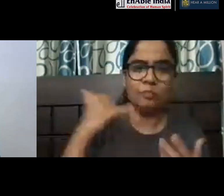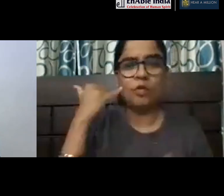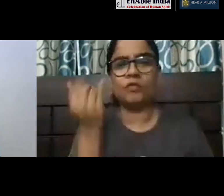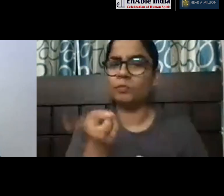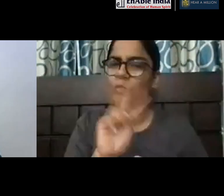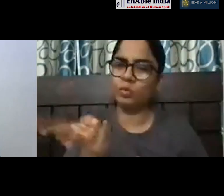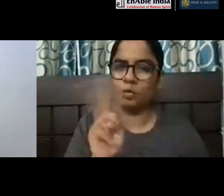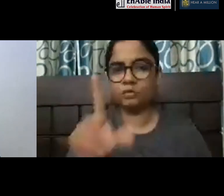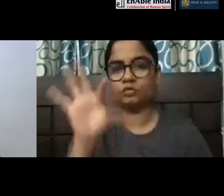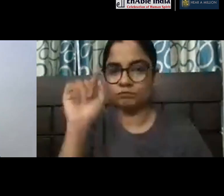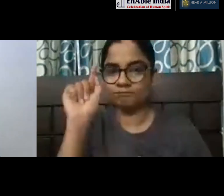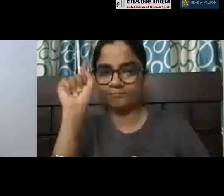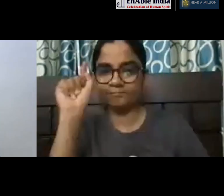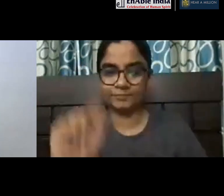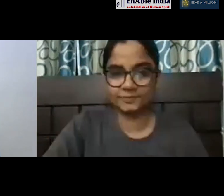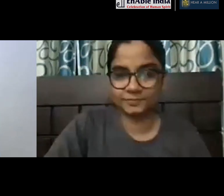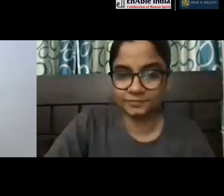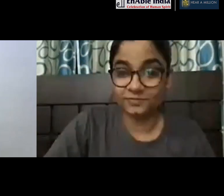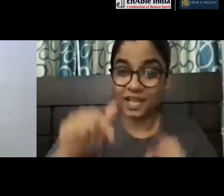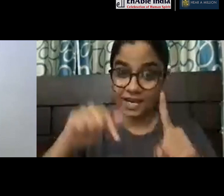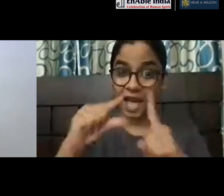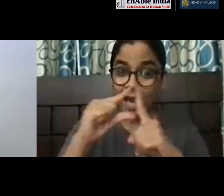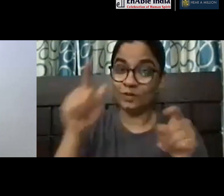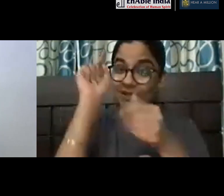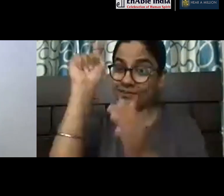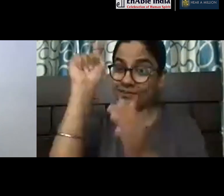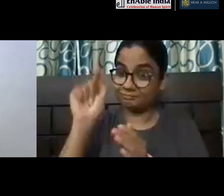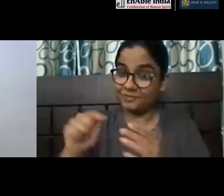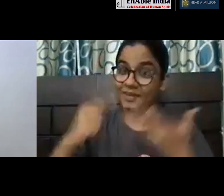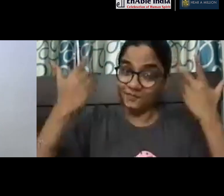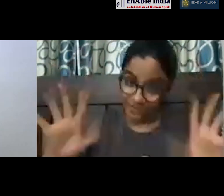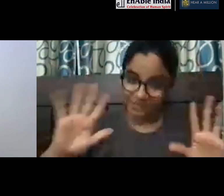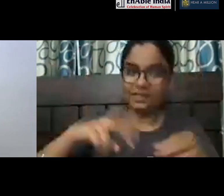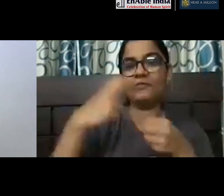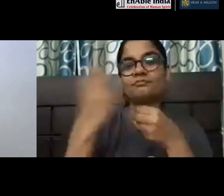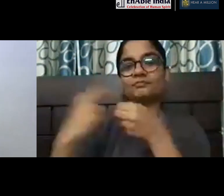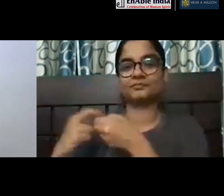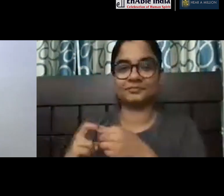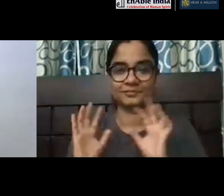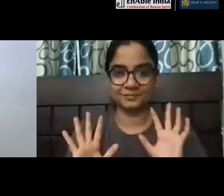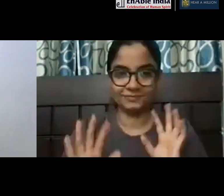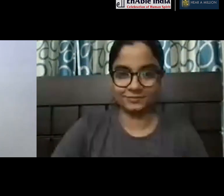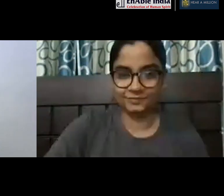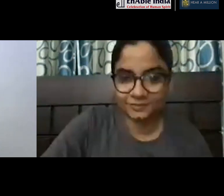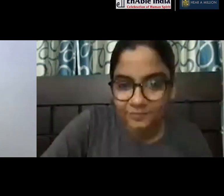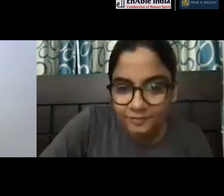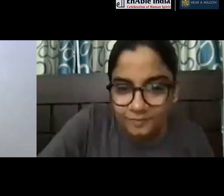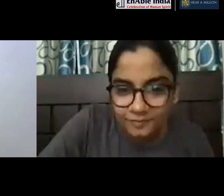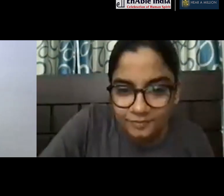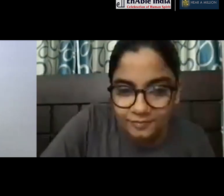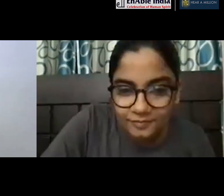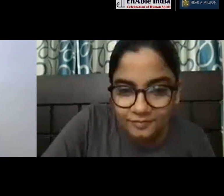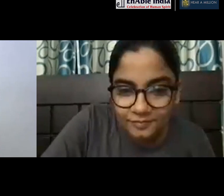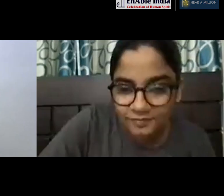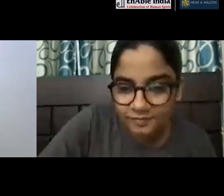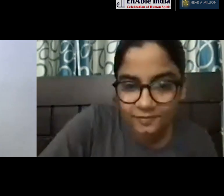form. On laptop, on mobile, whichever device you are using. When you are done with the form, then you